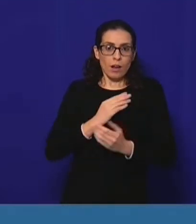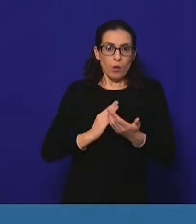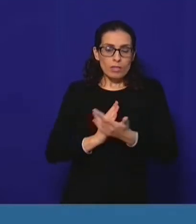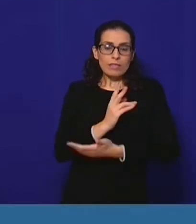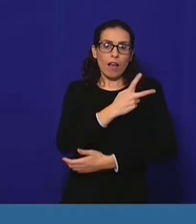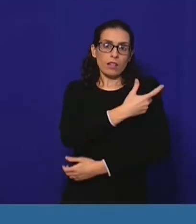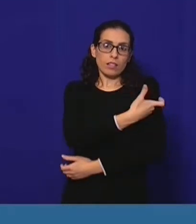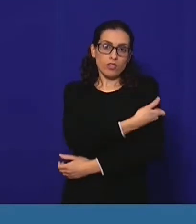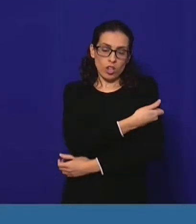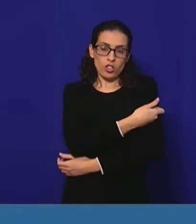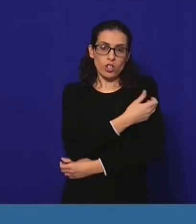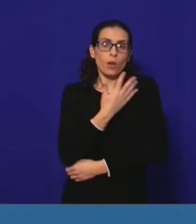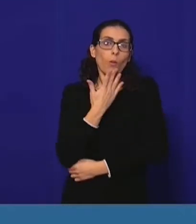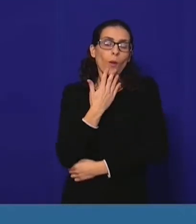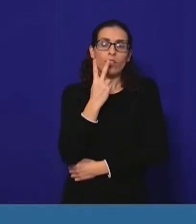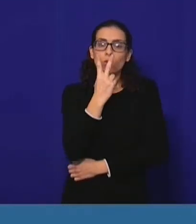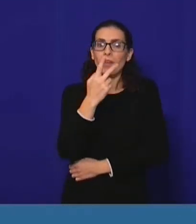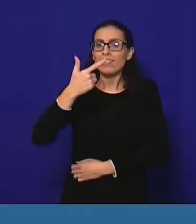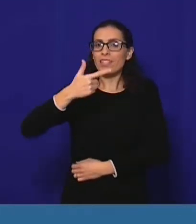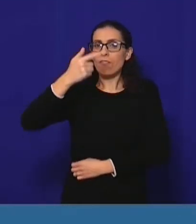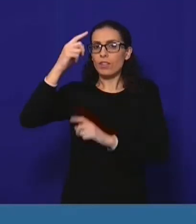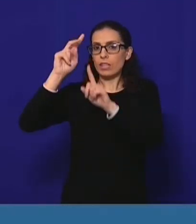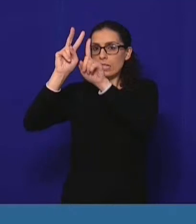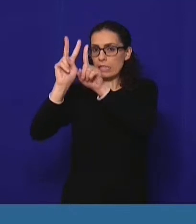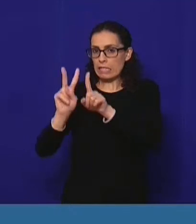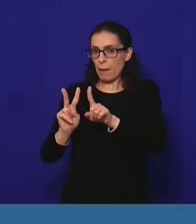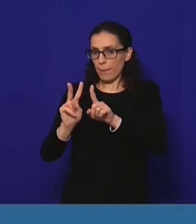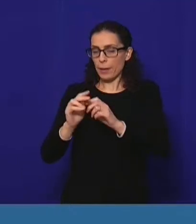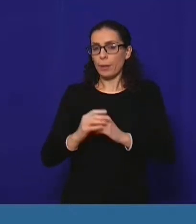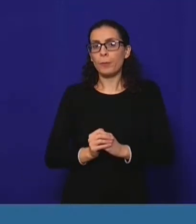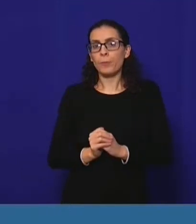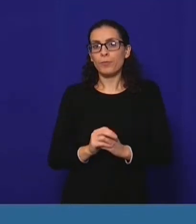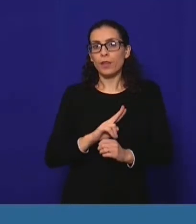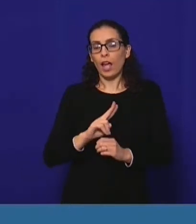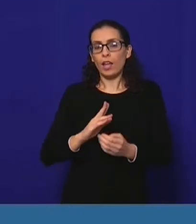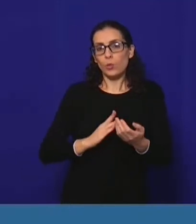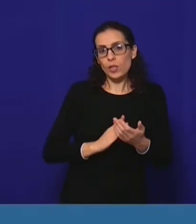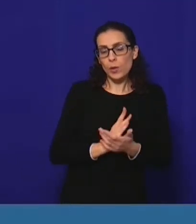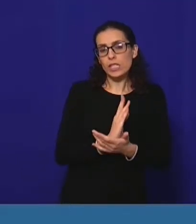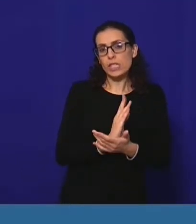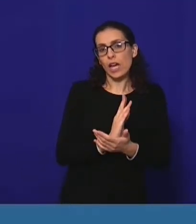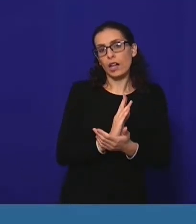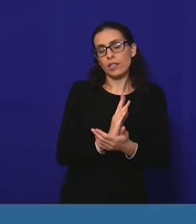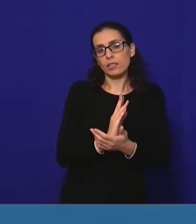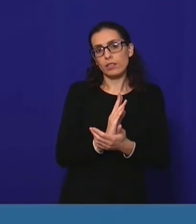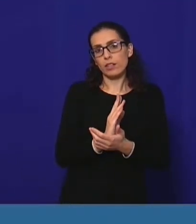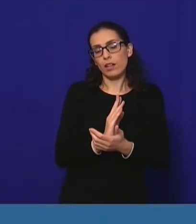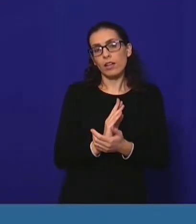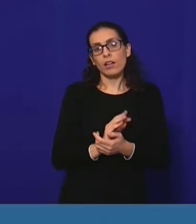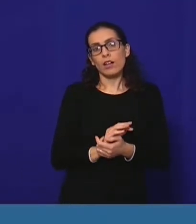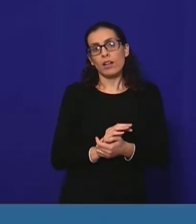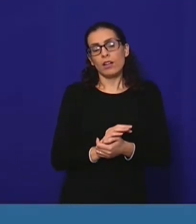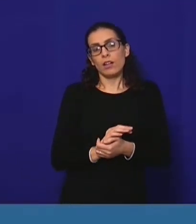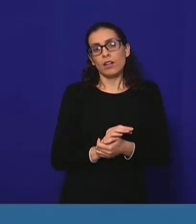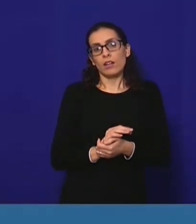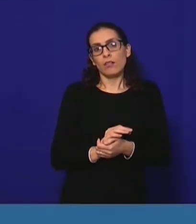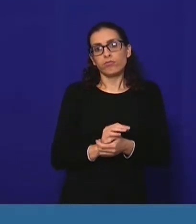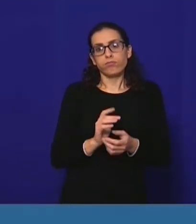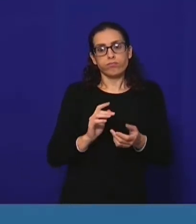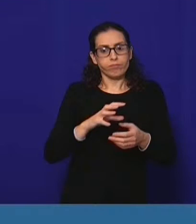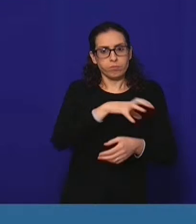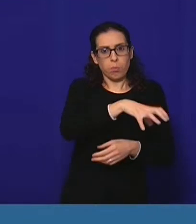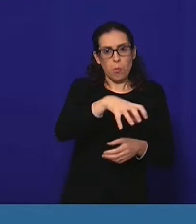on the 27th of December, and we will be starting with the clinical settings